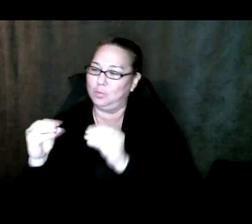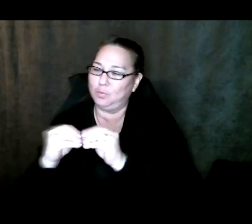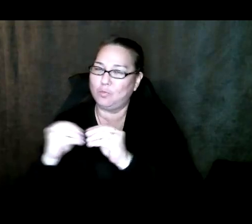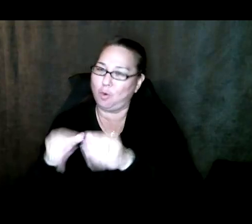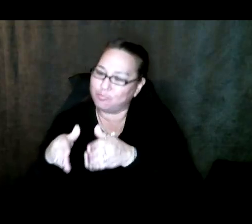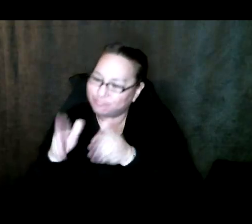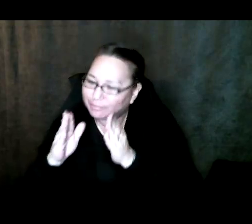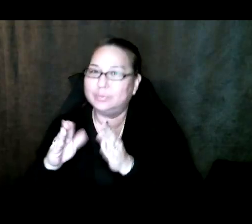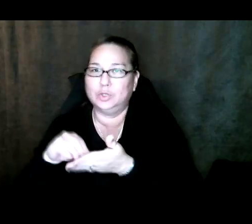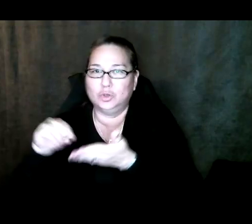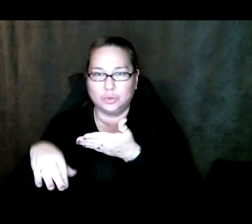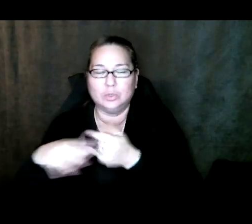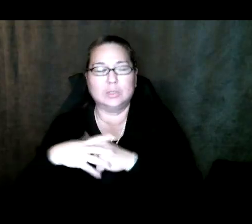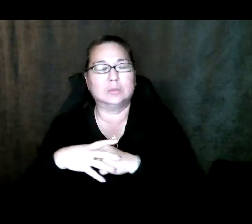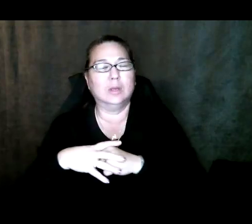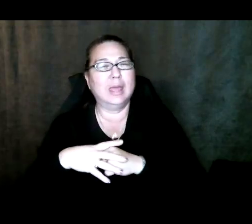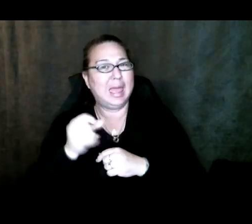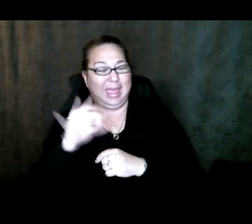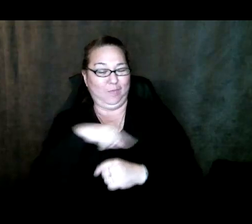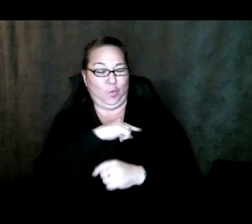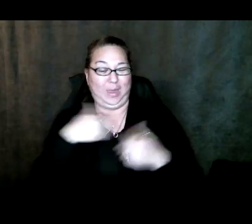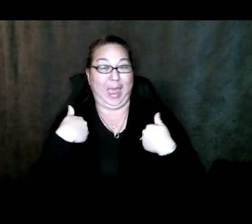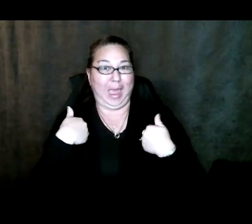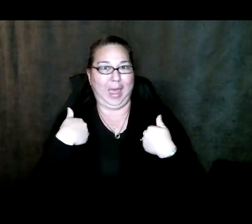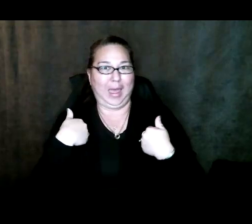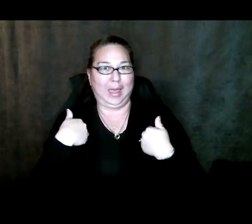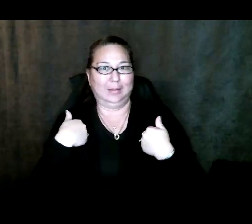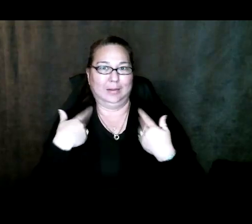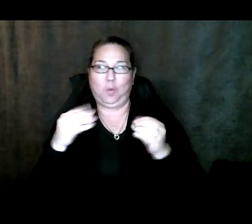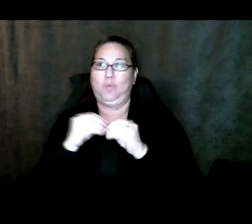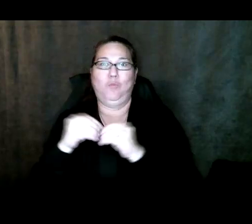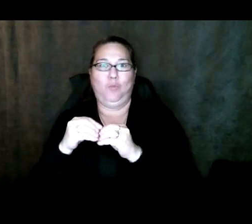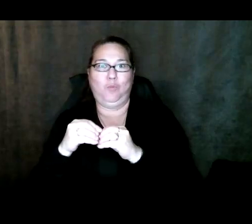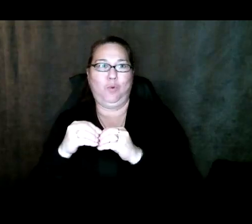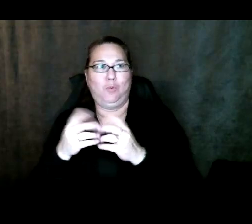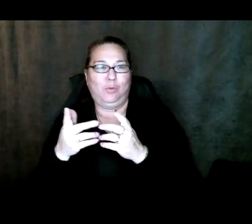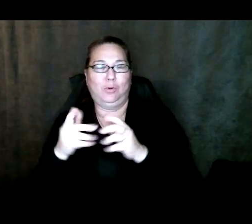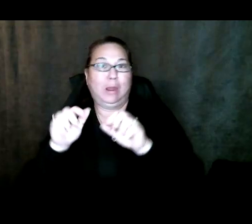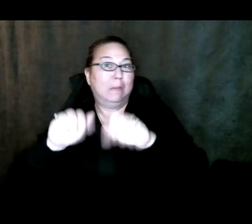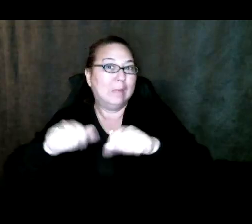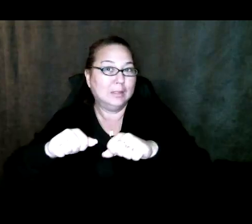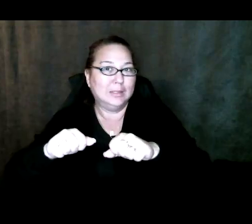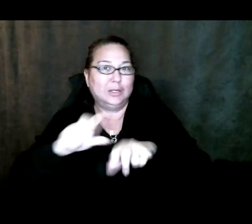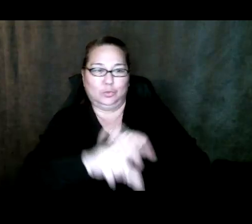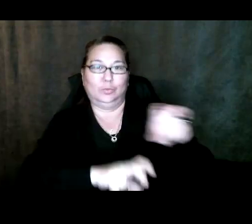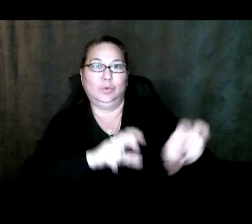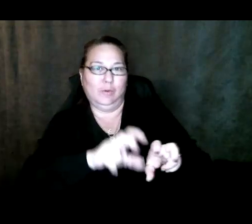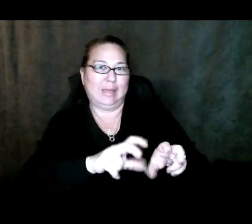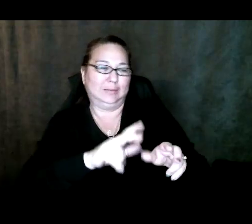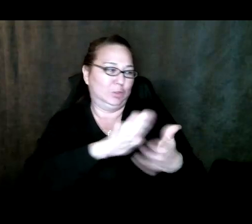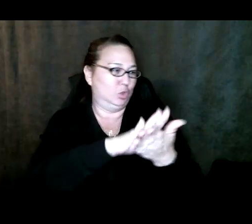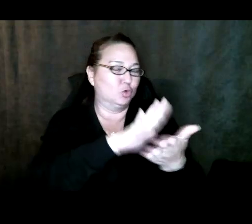we did have a way to invest more in a school that's not moving, those are the type of things we would want to invest